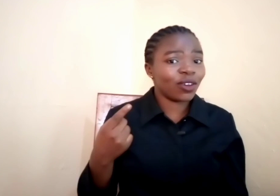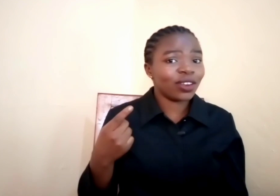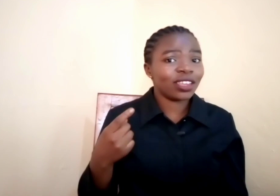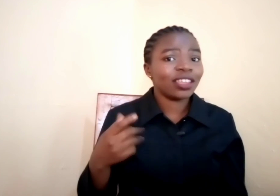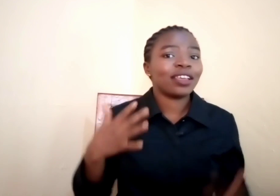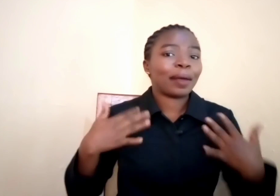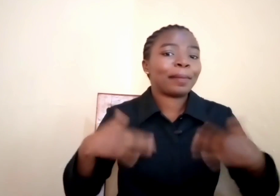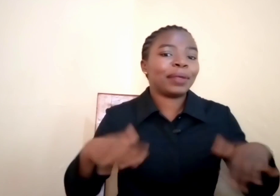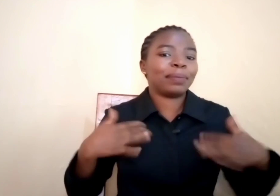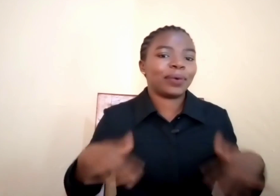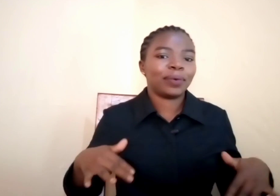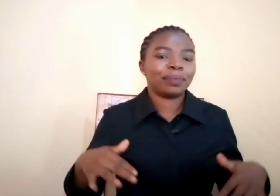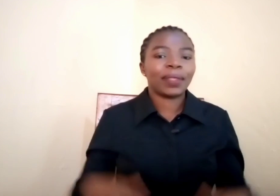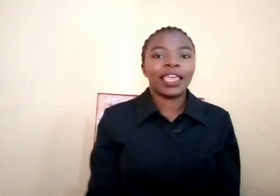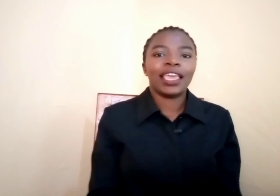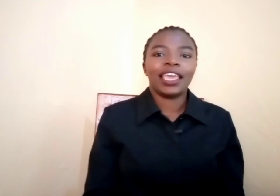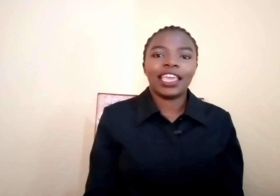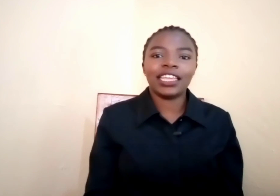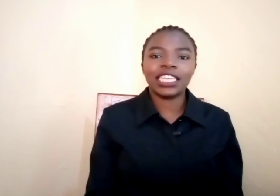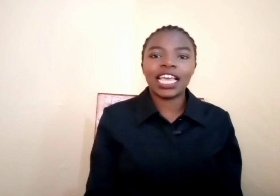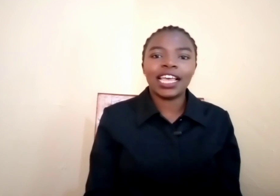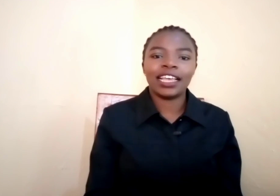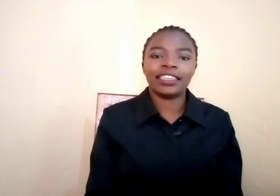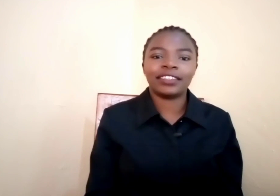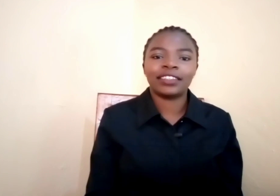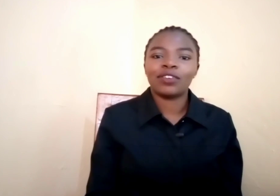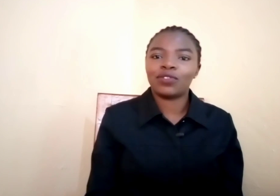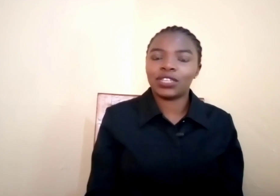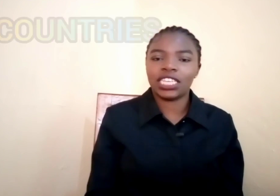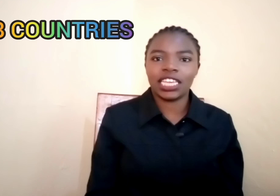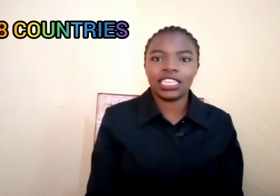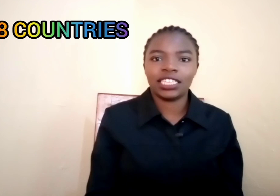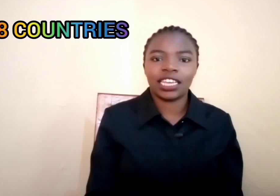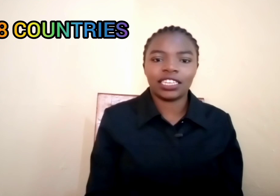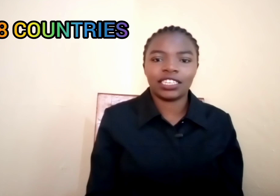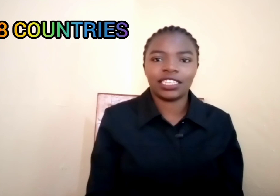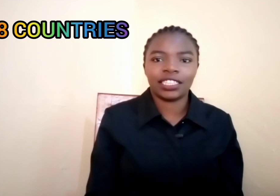billion people. Asia has 48 countries.